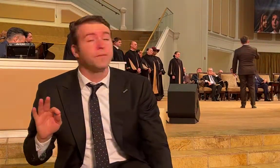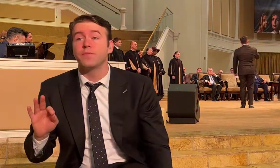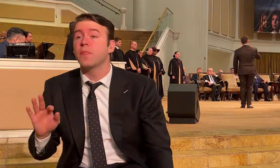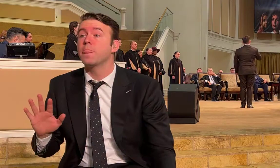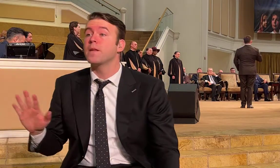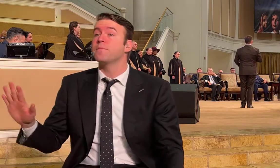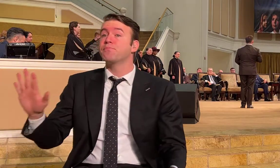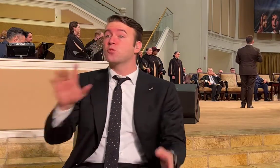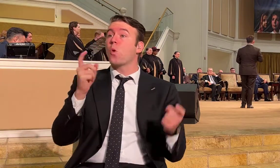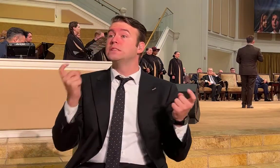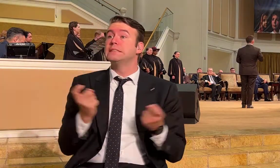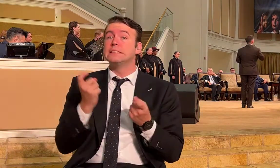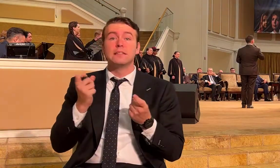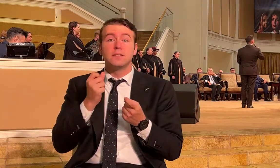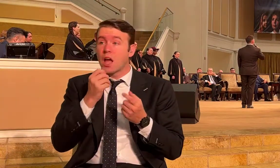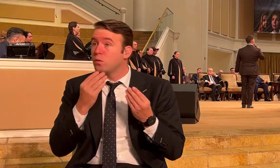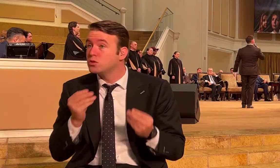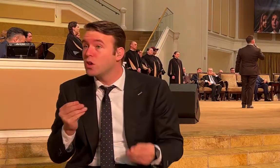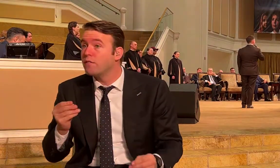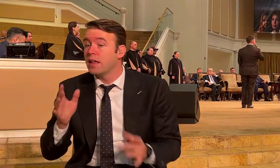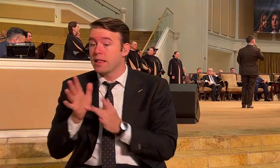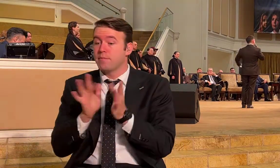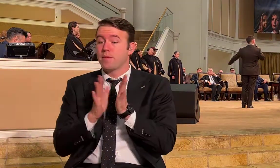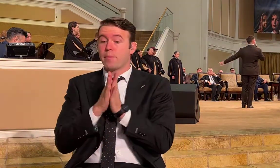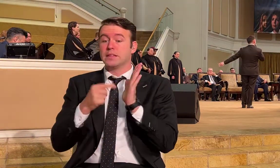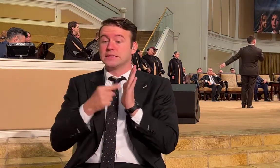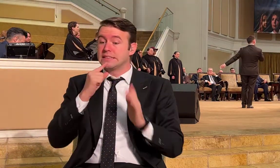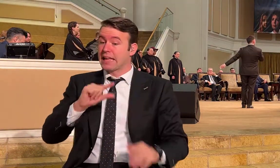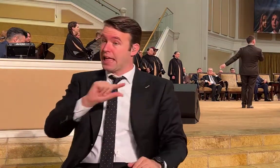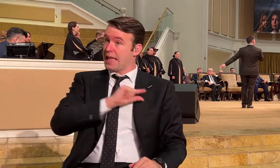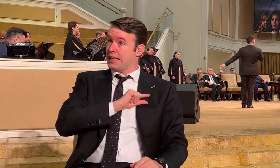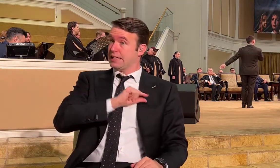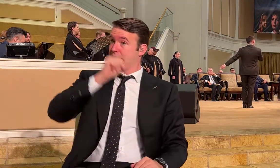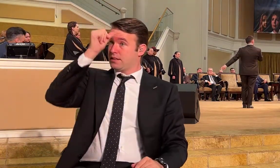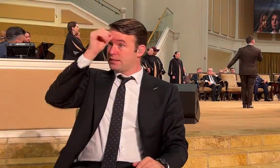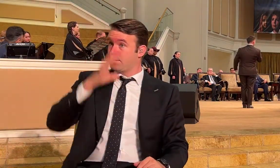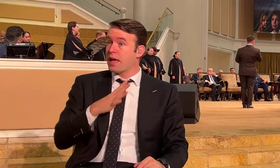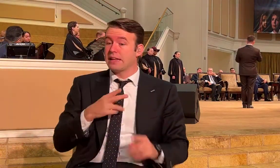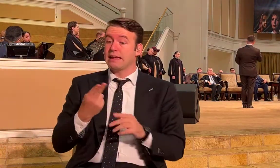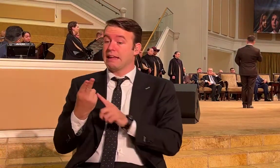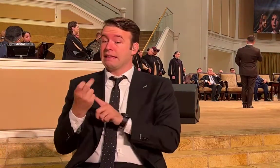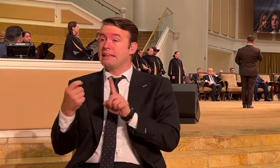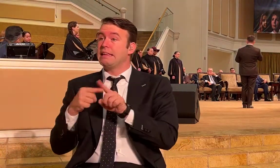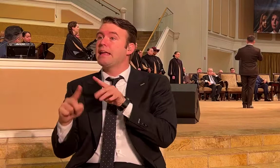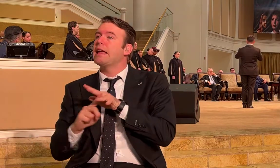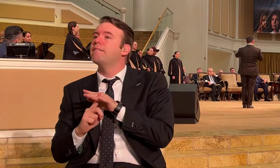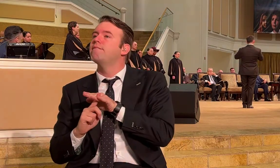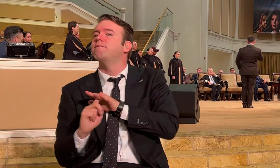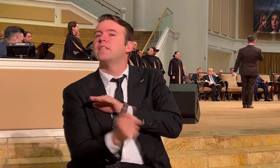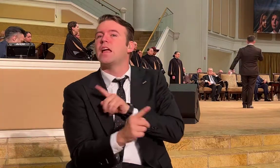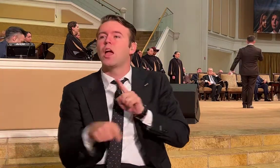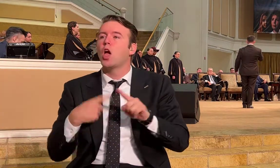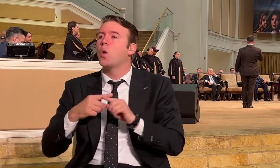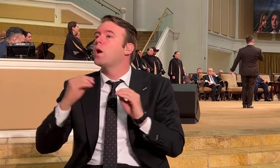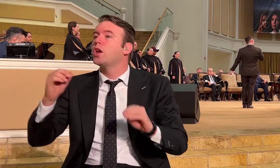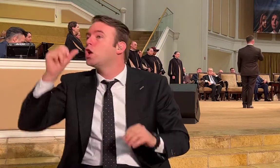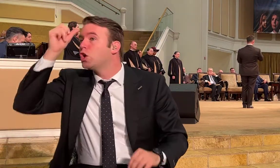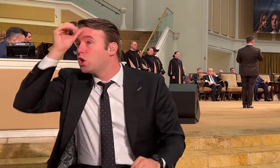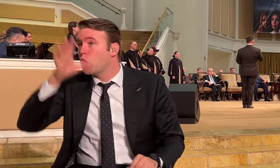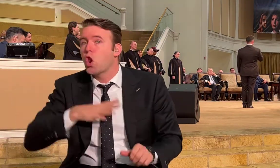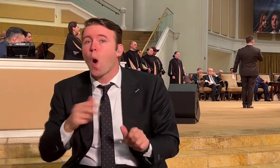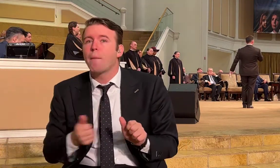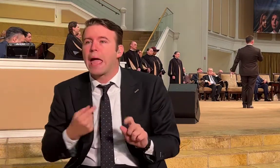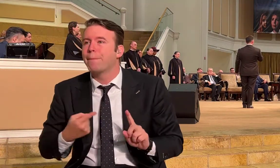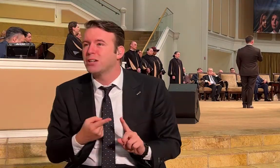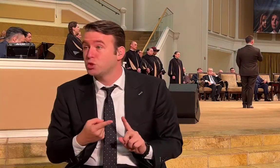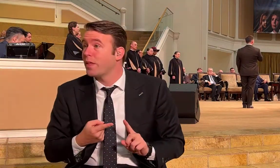Others all sin. The Bible says in Proverbs that a guilty man, he fleeth when no man